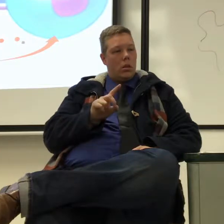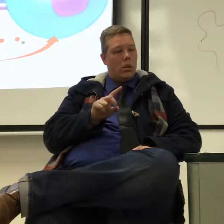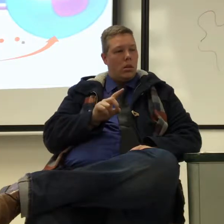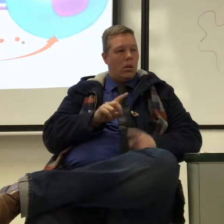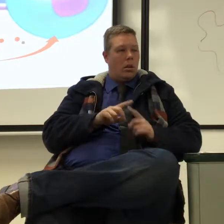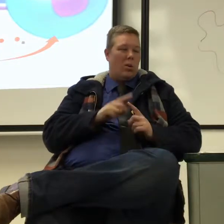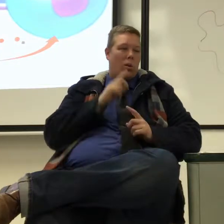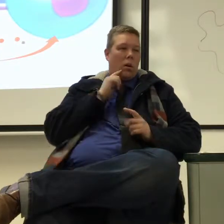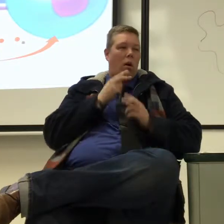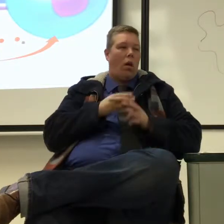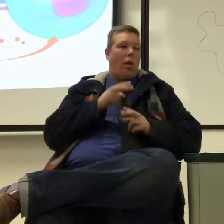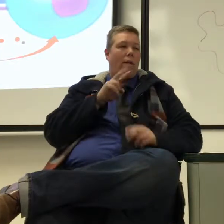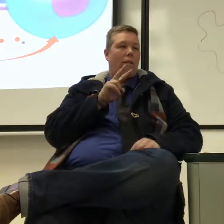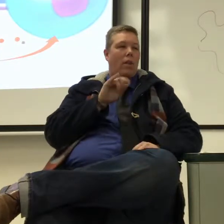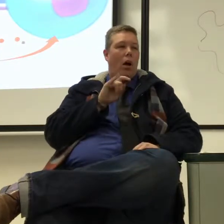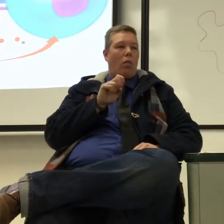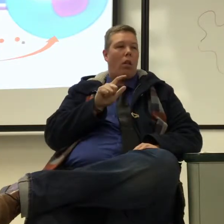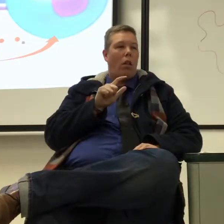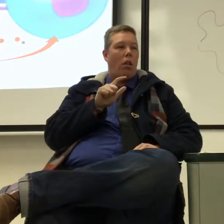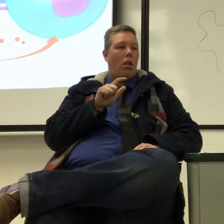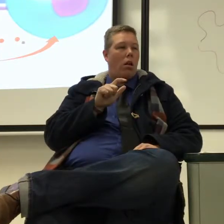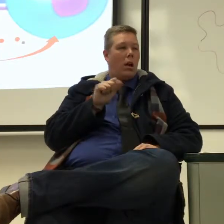right?